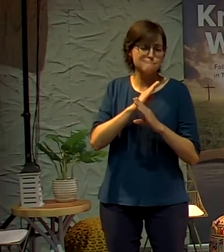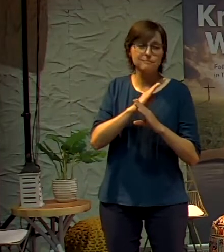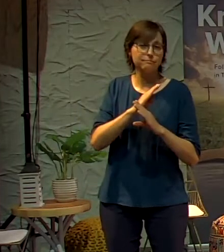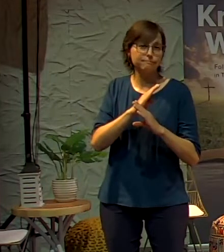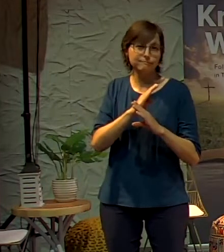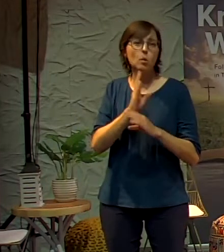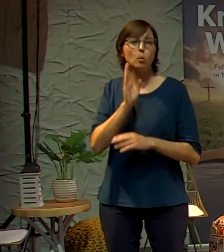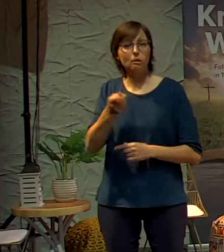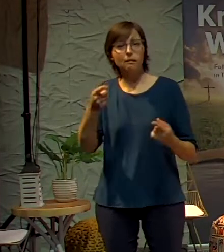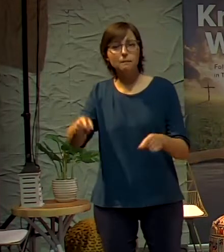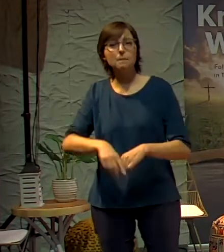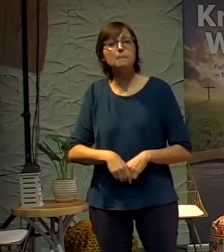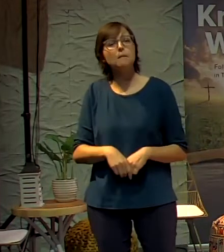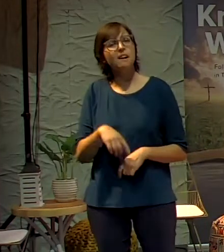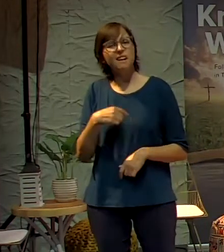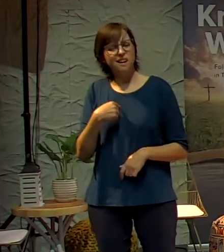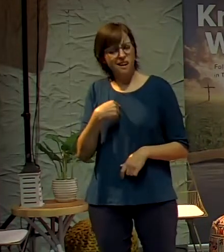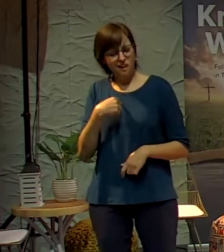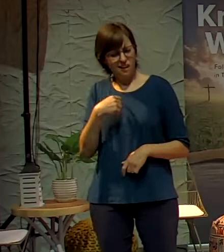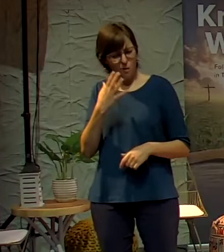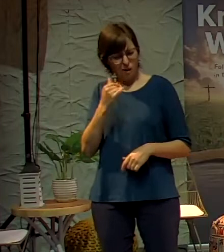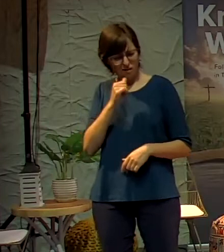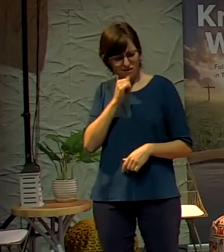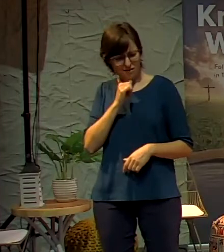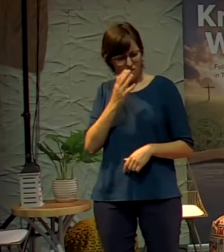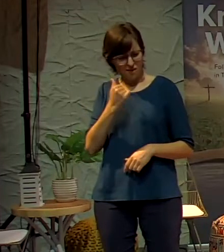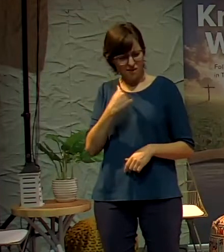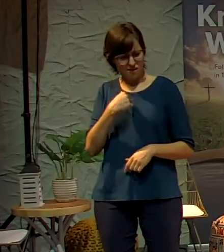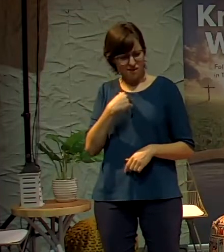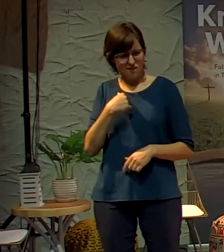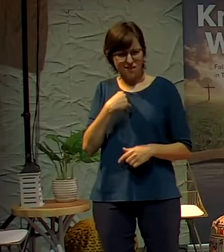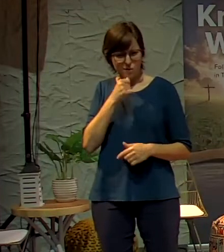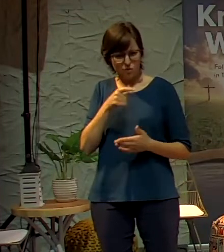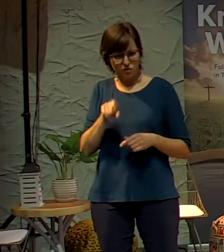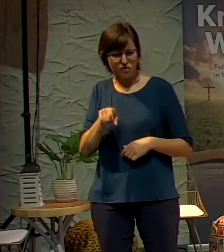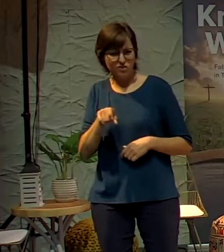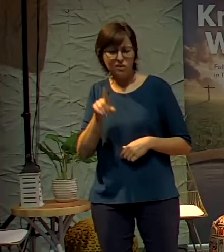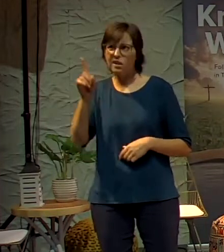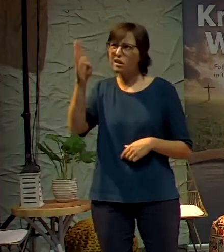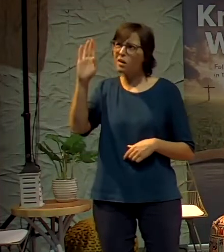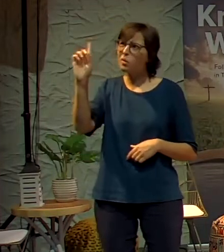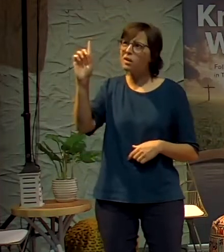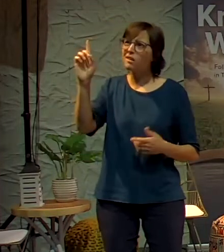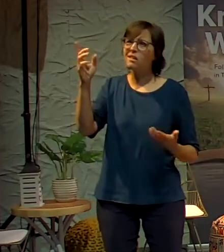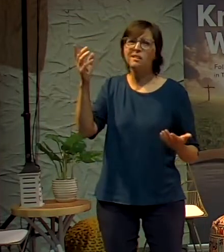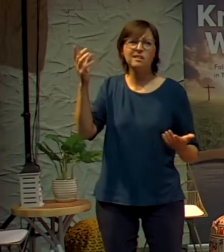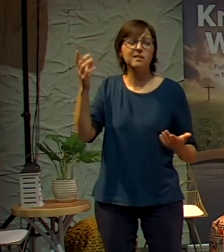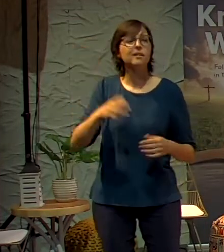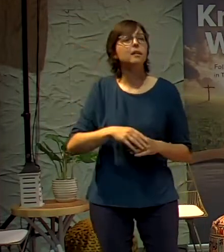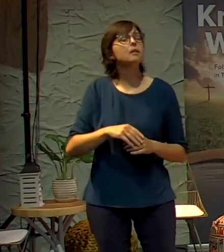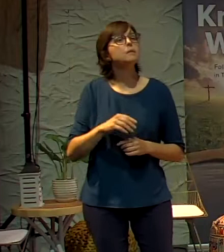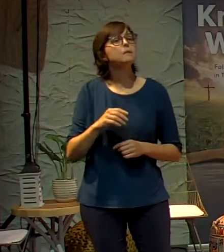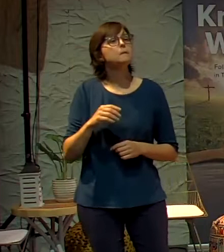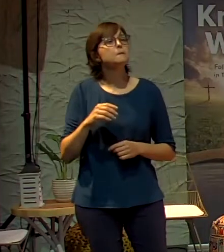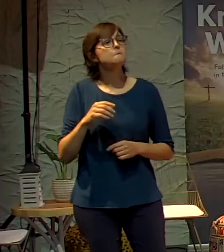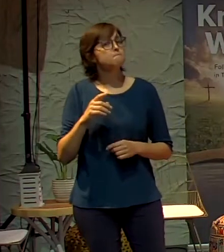And then you start thinking, I don't deserve this suffering. Where is God? And then it brings you to